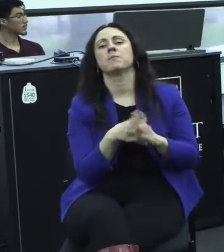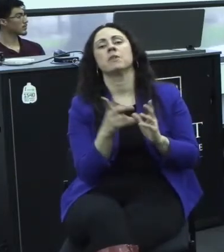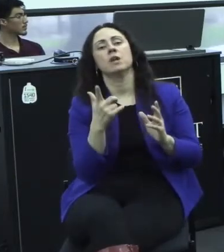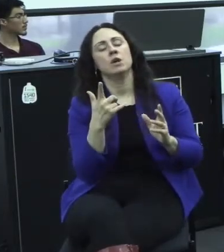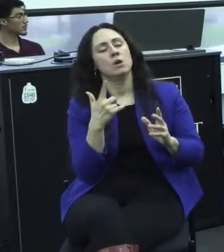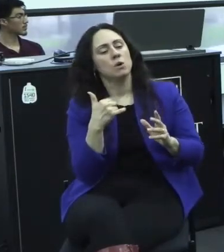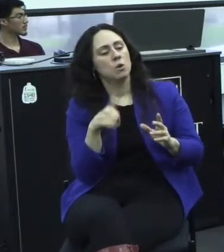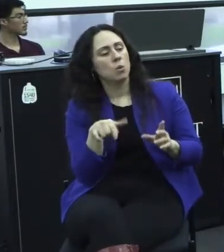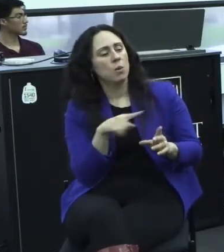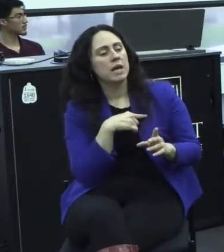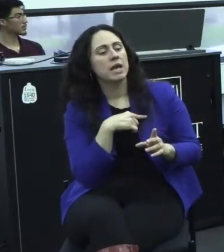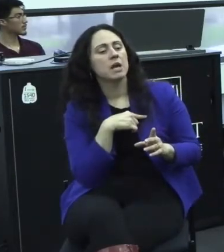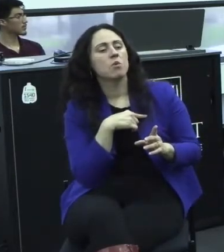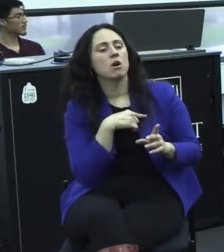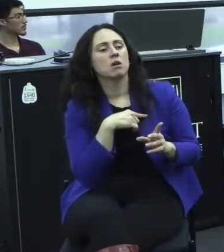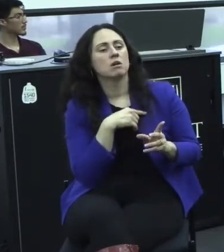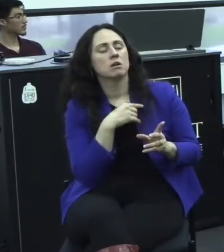were